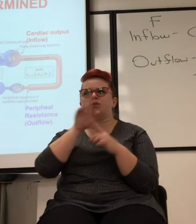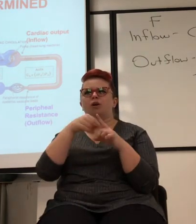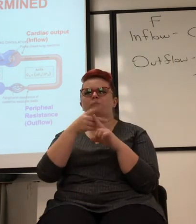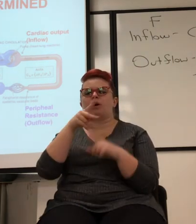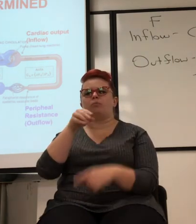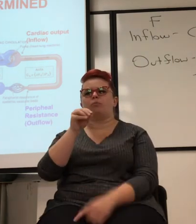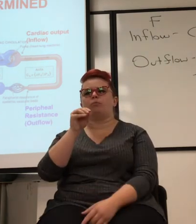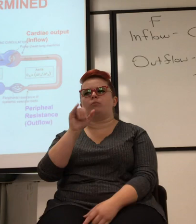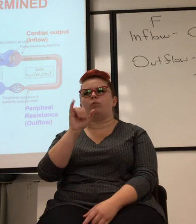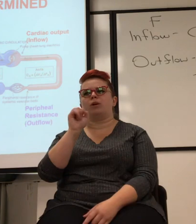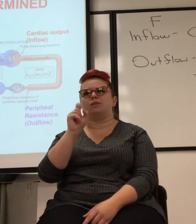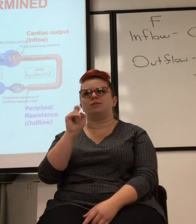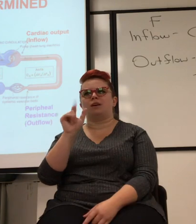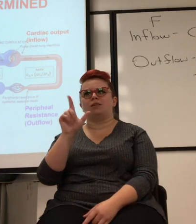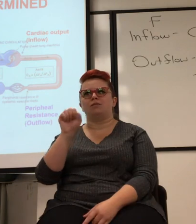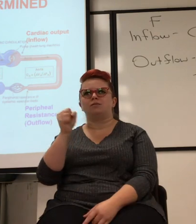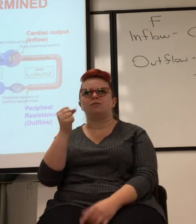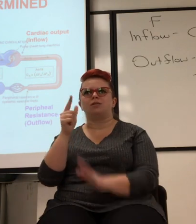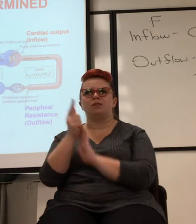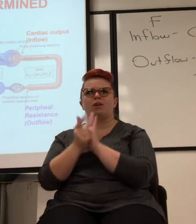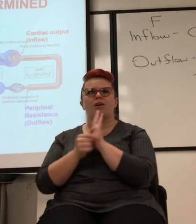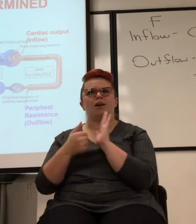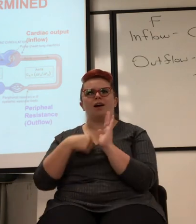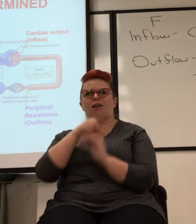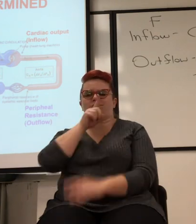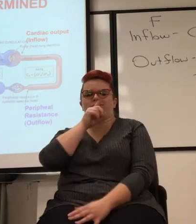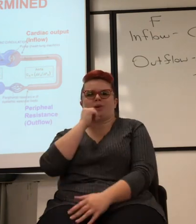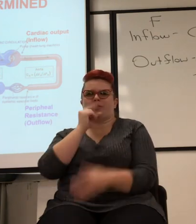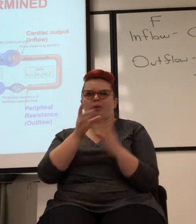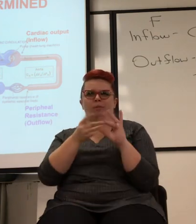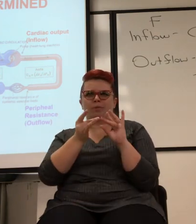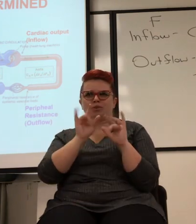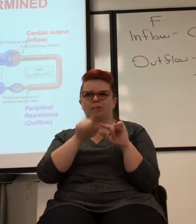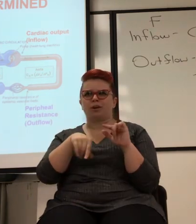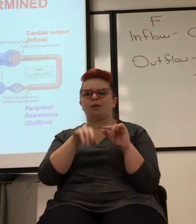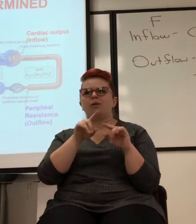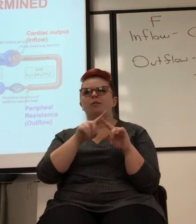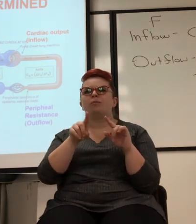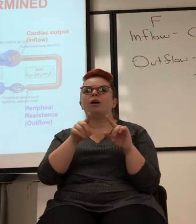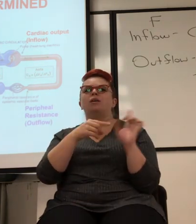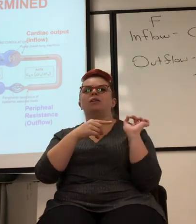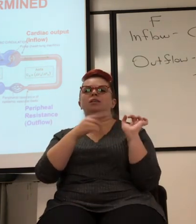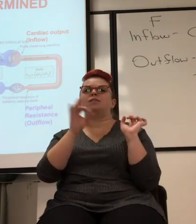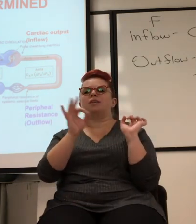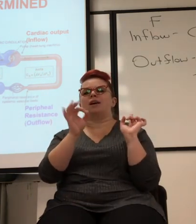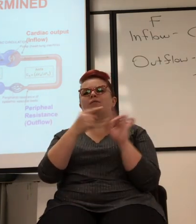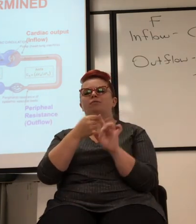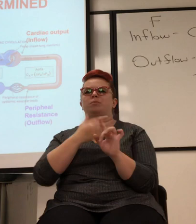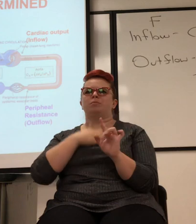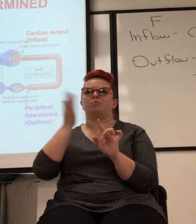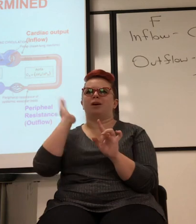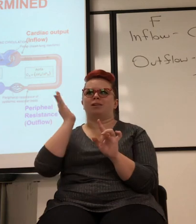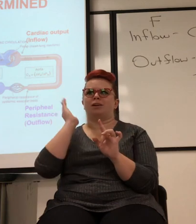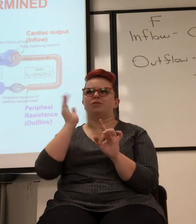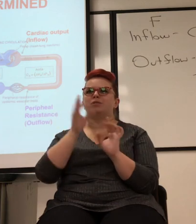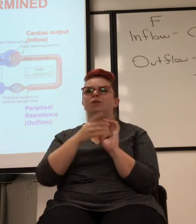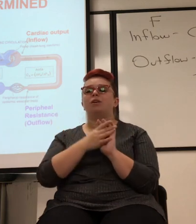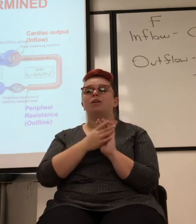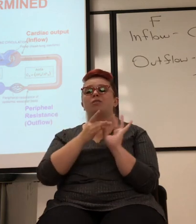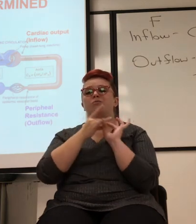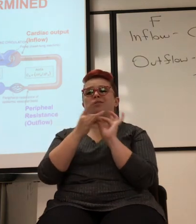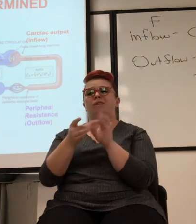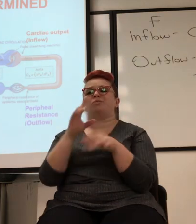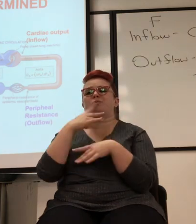won't mention that, but that's where the F is coming from in my lecture. And in terms of a blood vessel